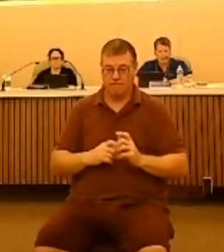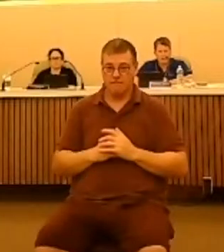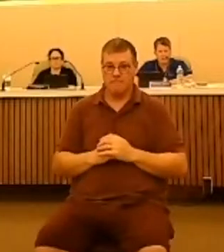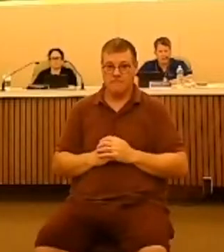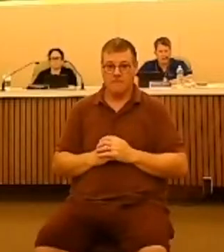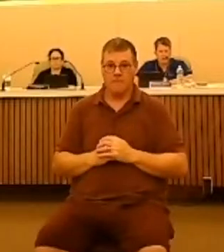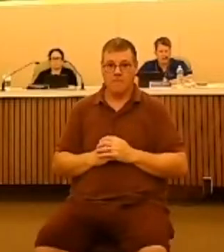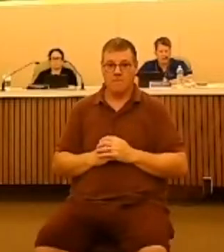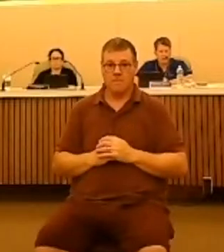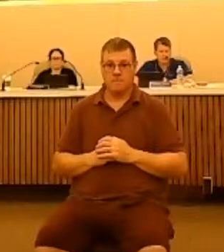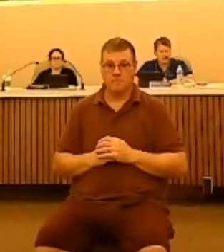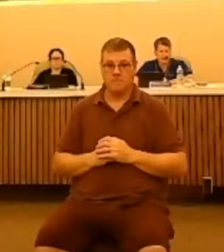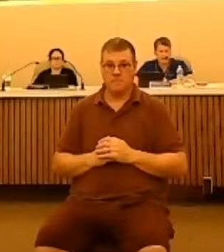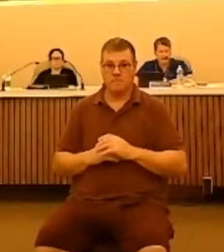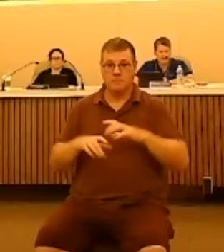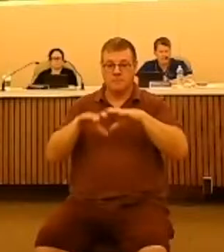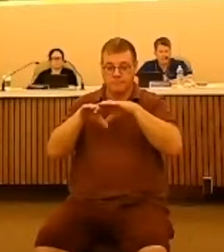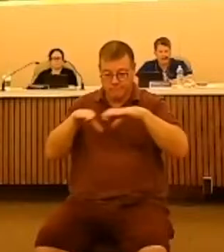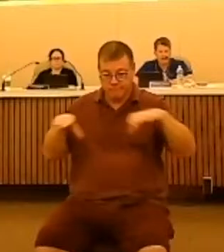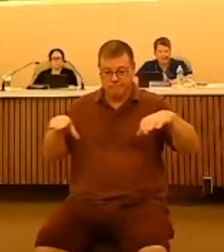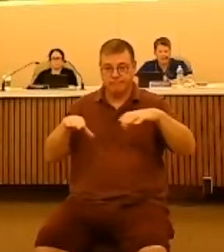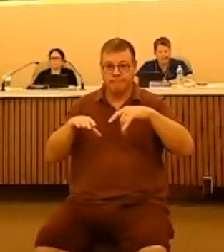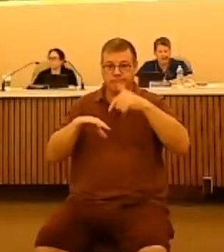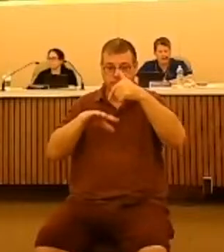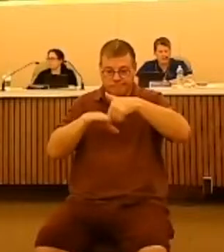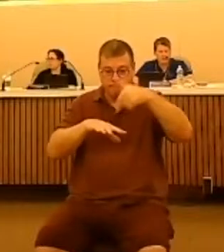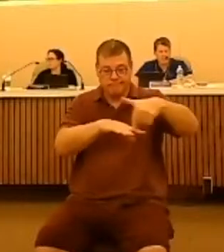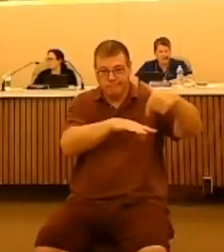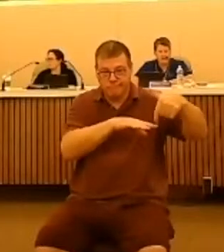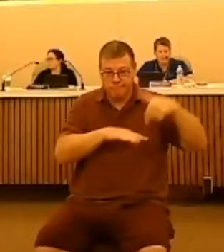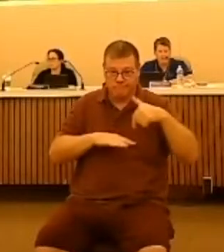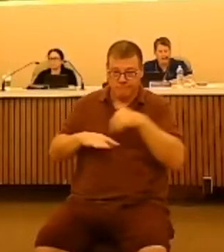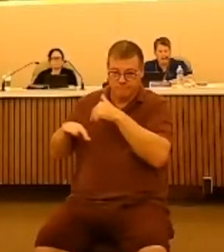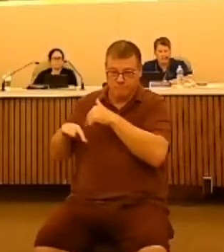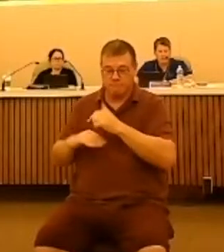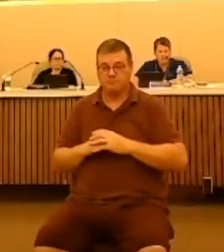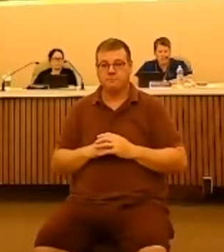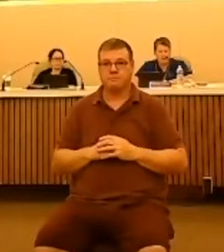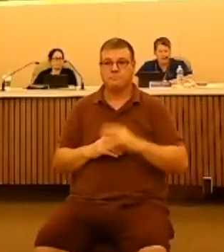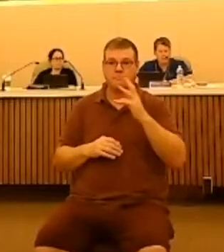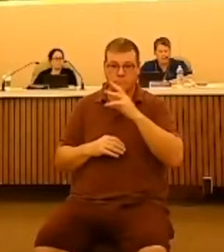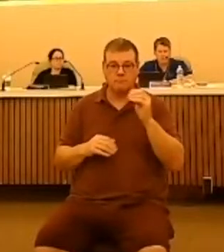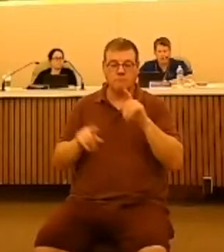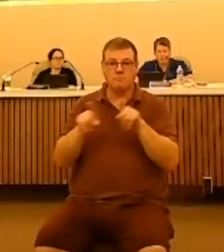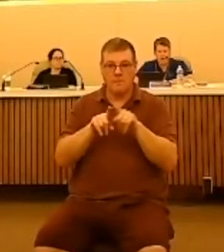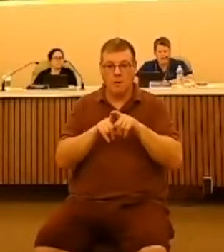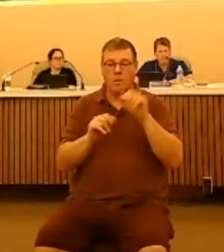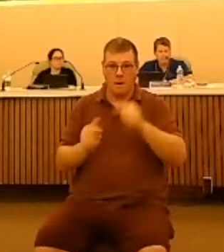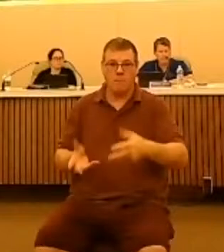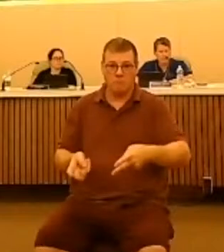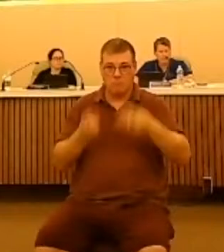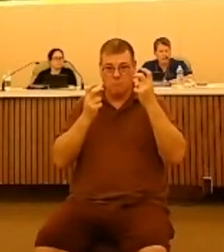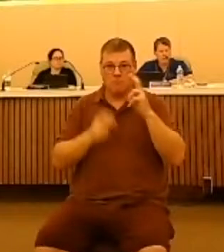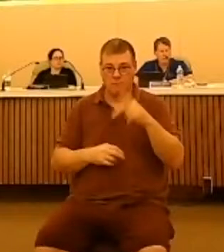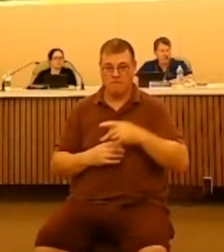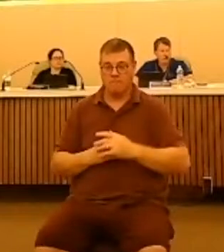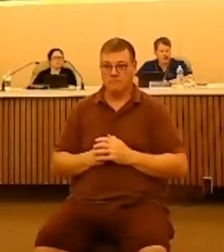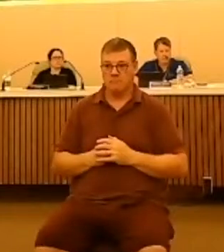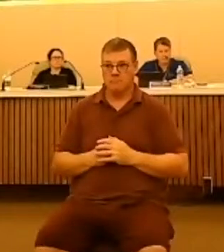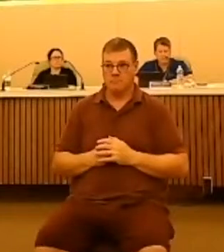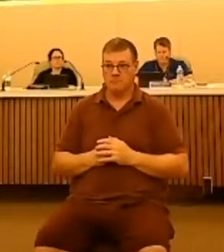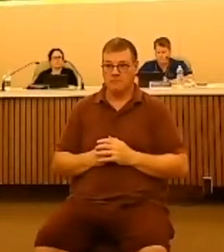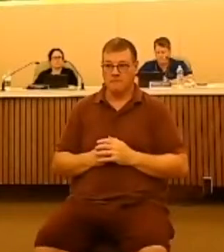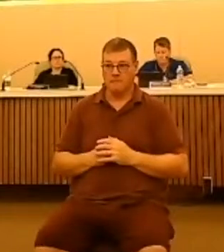They essentially get glued and nailed down, for lack of a better way to describe it. And so they can also be pulled back up.